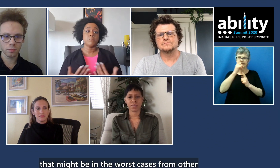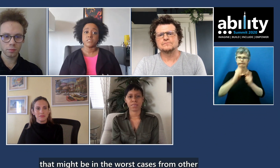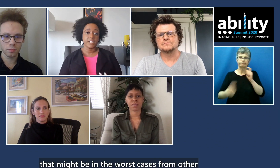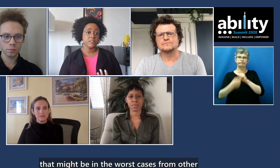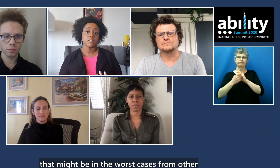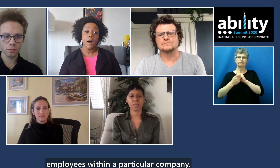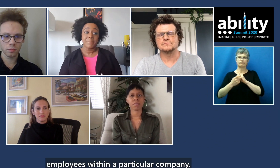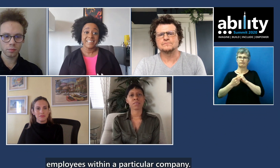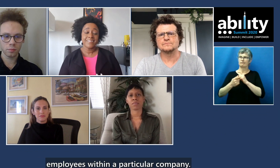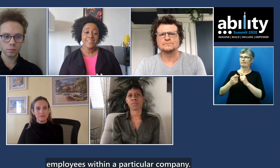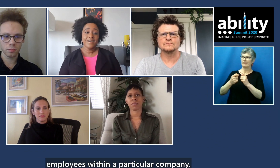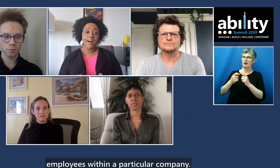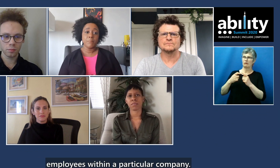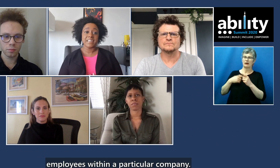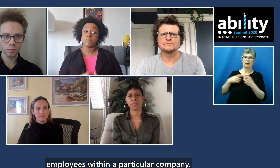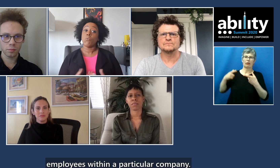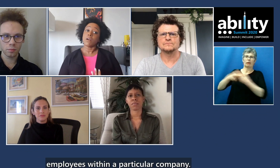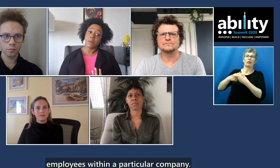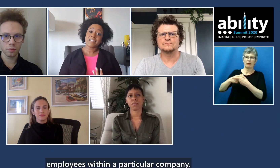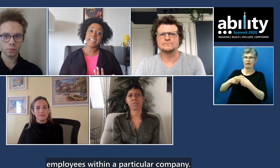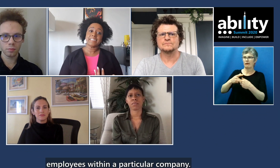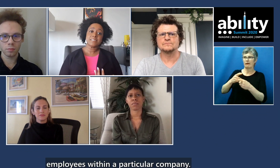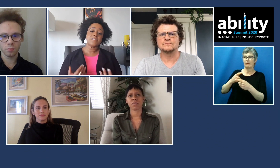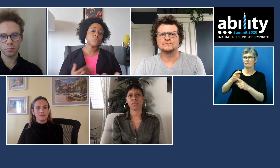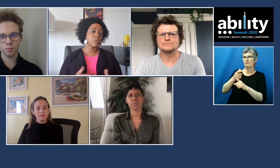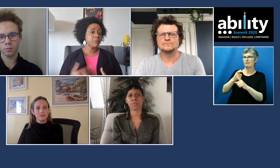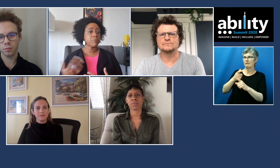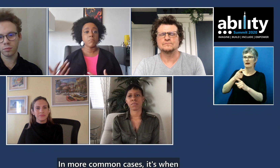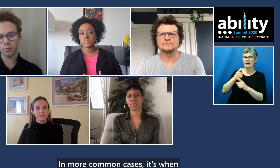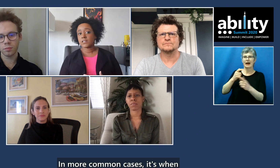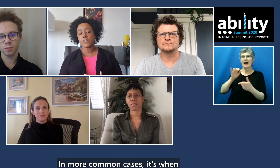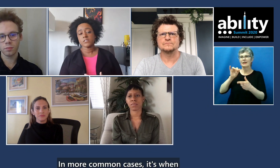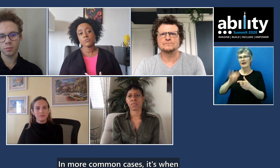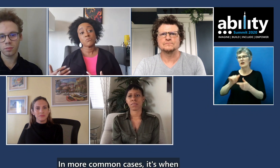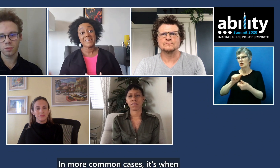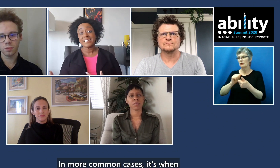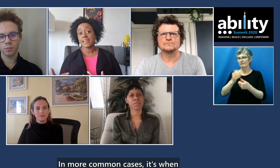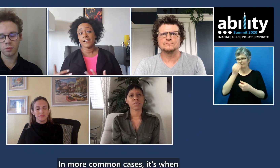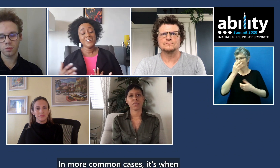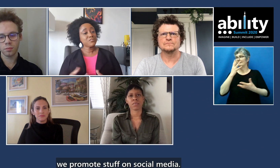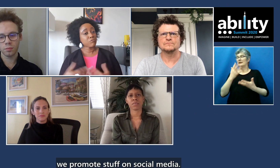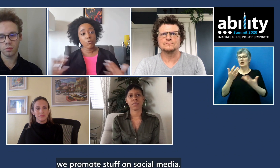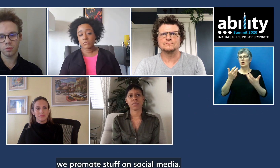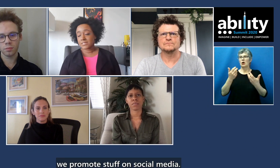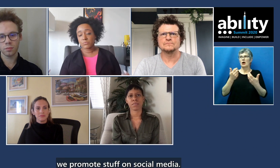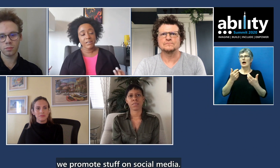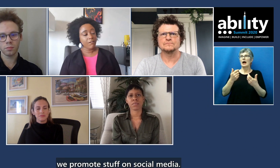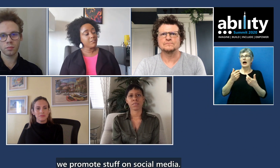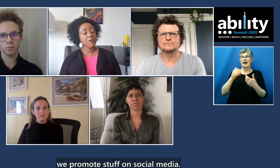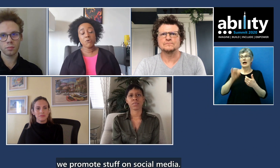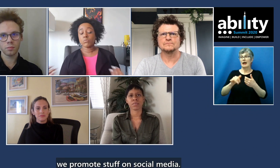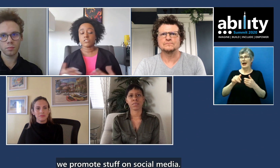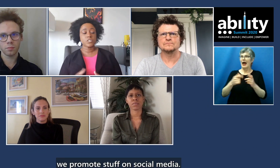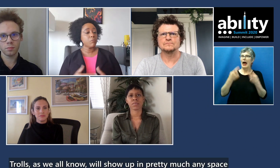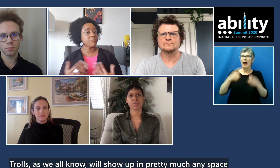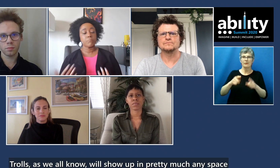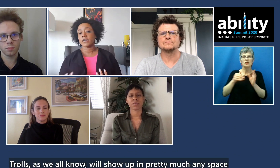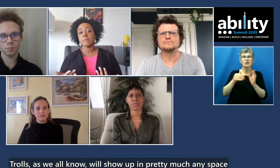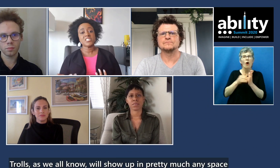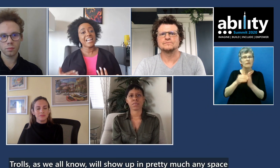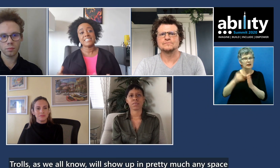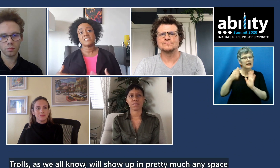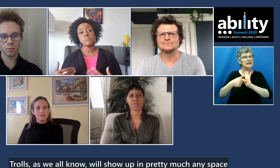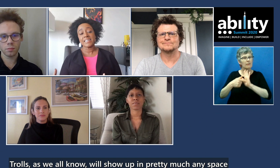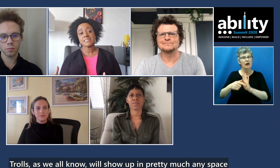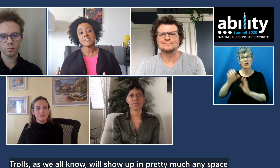employees within a particular company. In more common cases, it's when we promote stuff on social media. Trolls, as we all know, will show up in